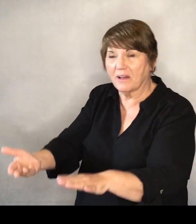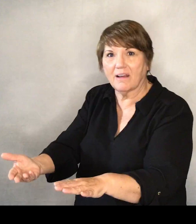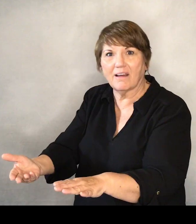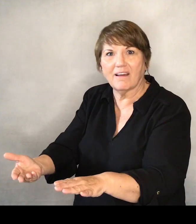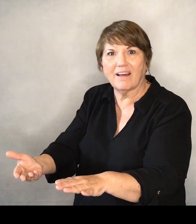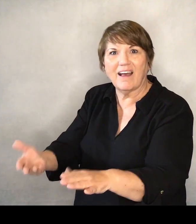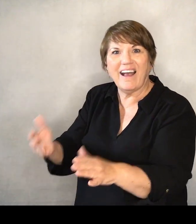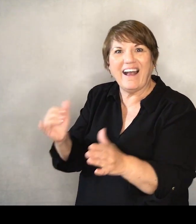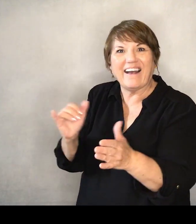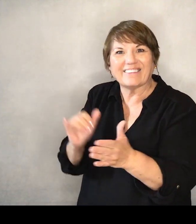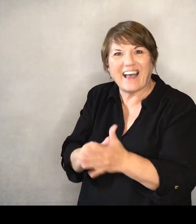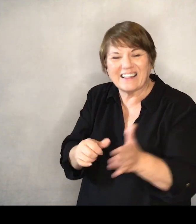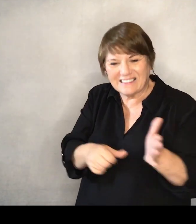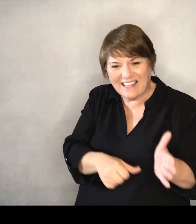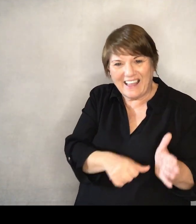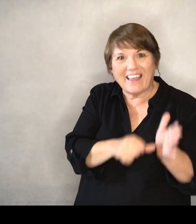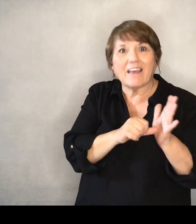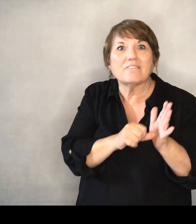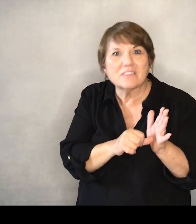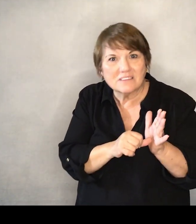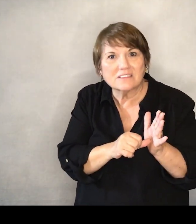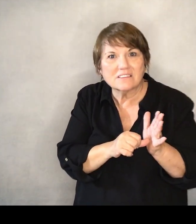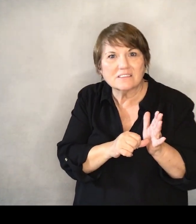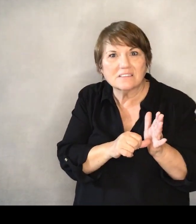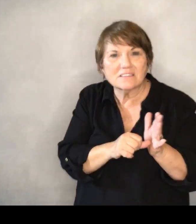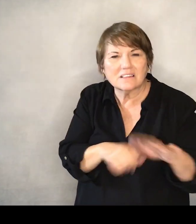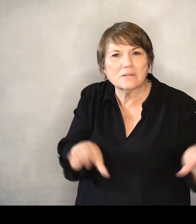book in between the bookends.